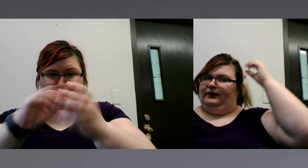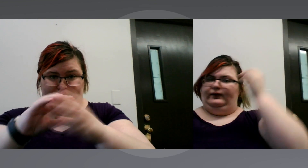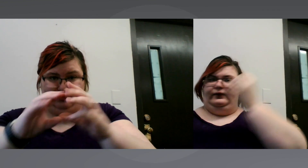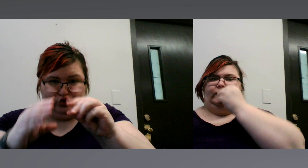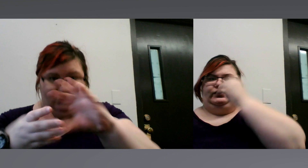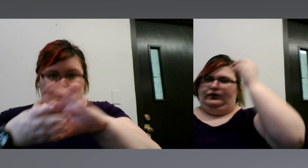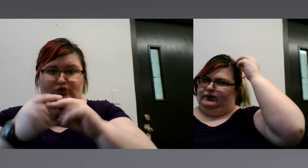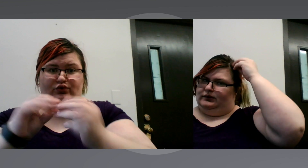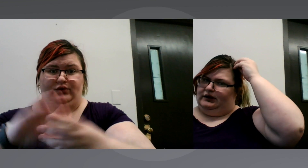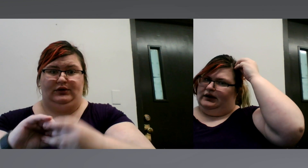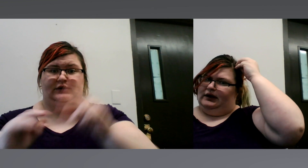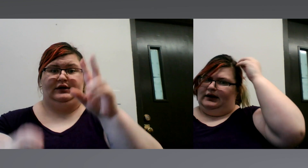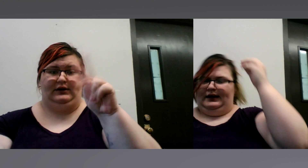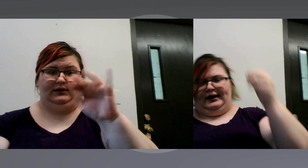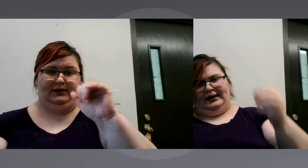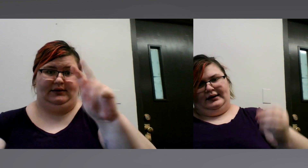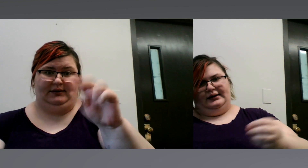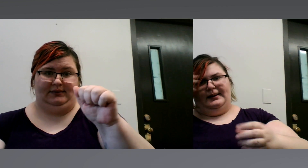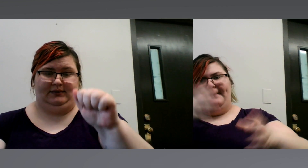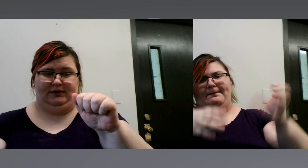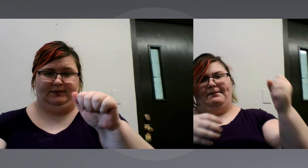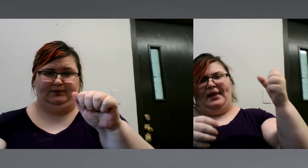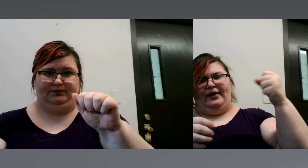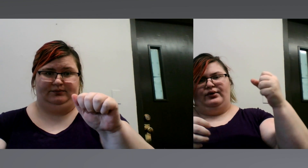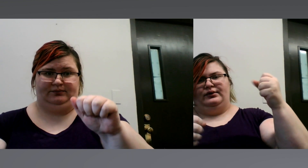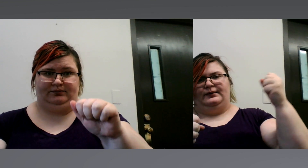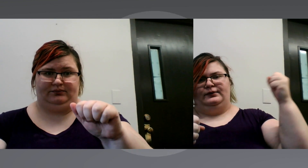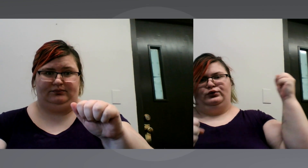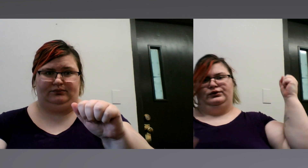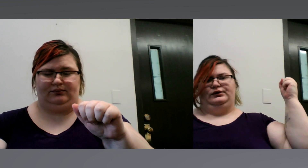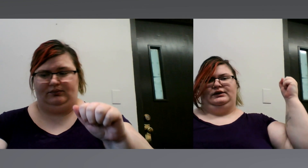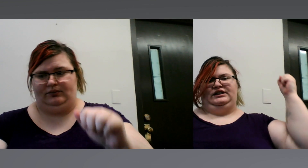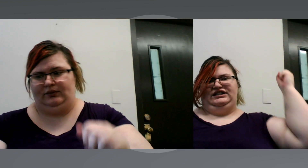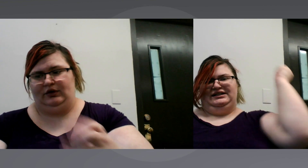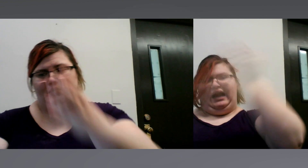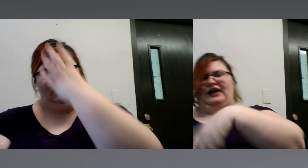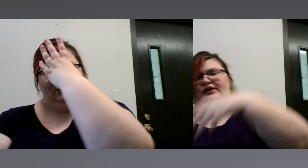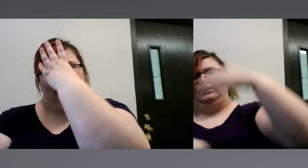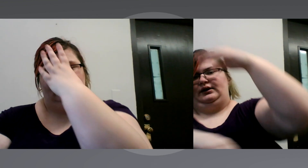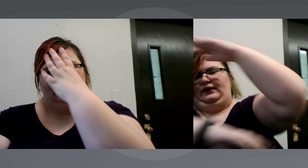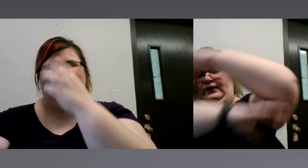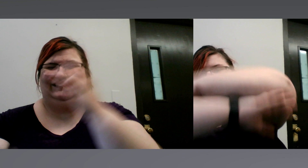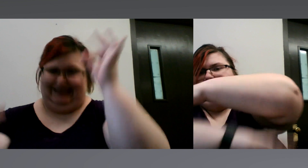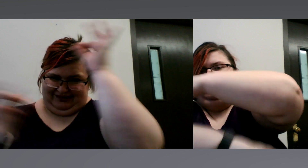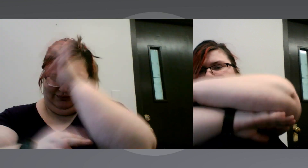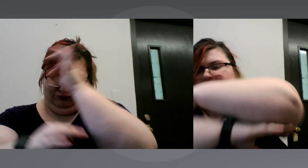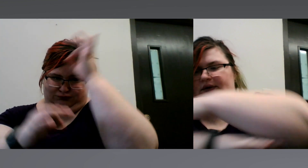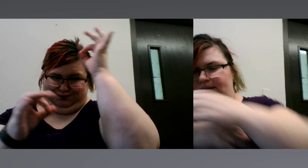foot and walk on the floors of the school, and saw Lena.